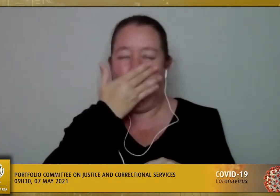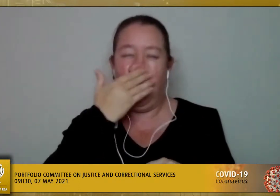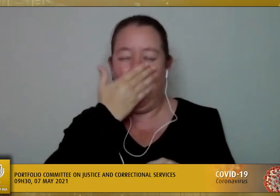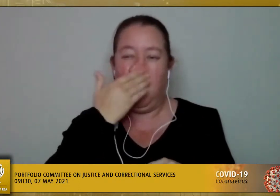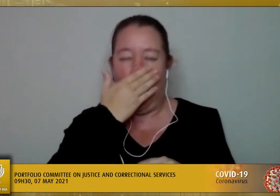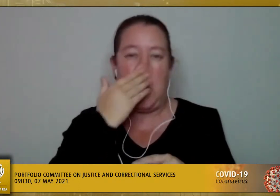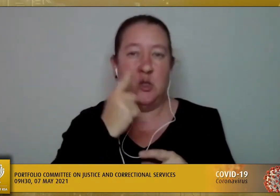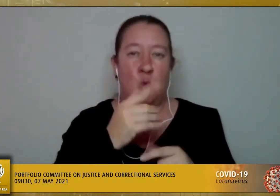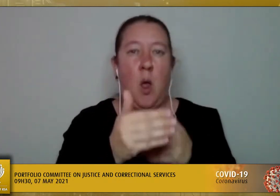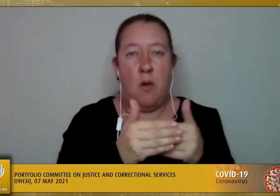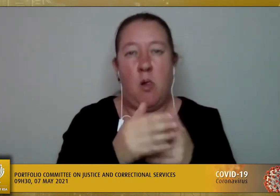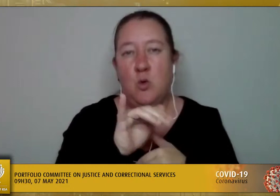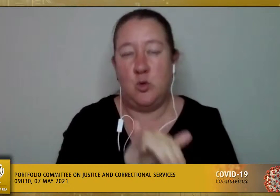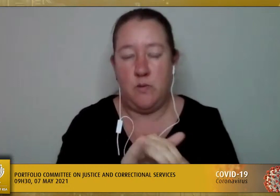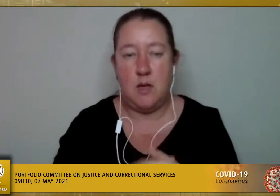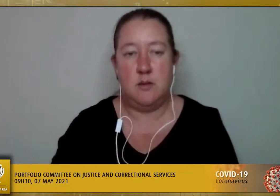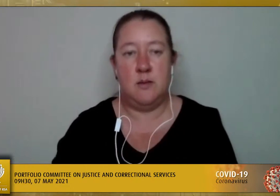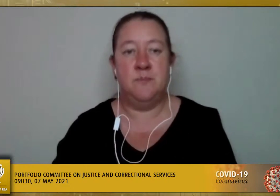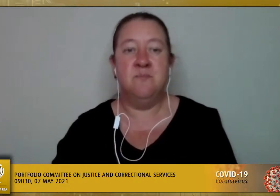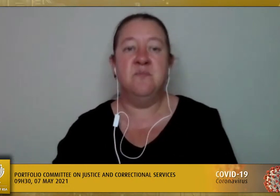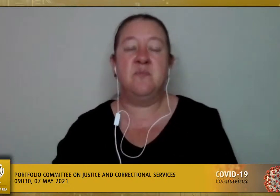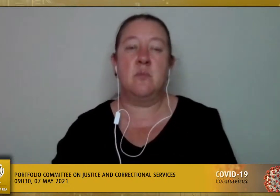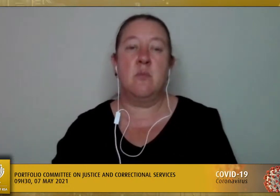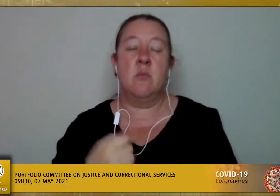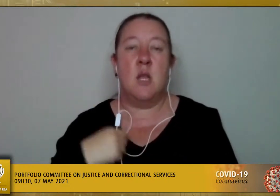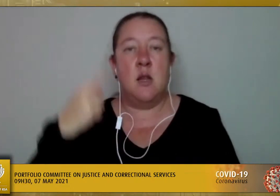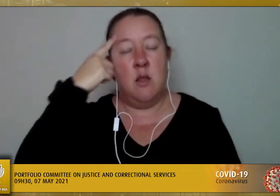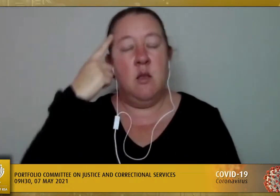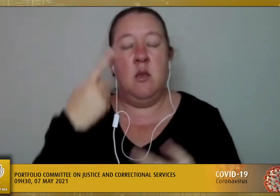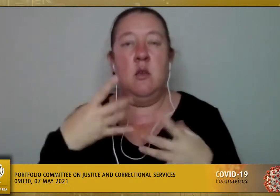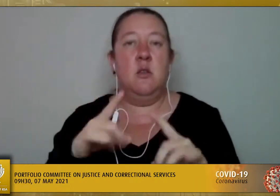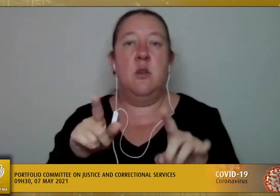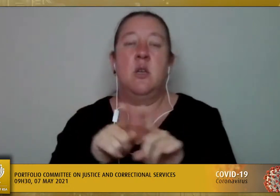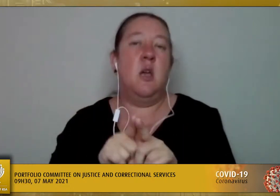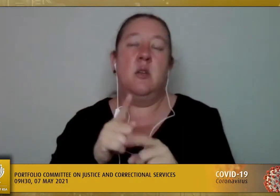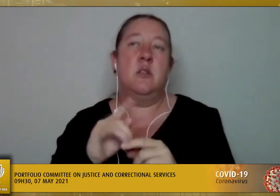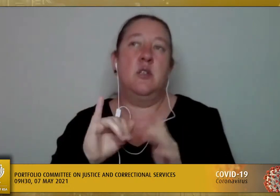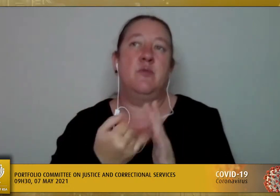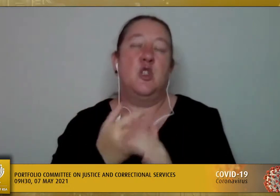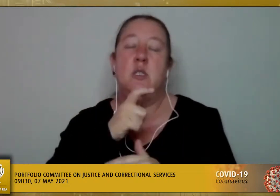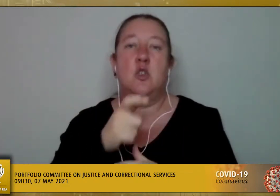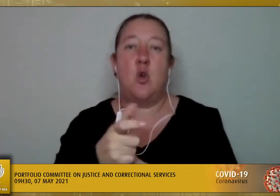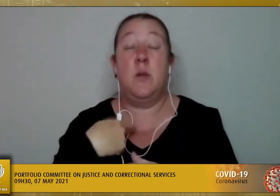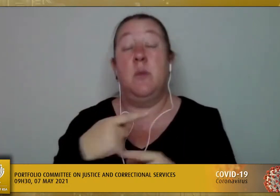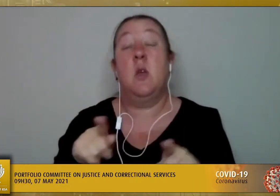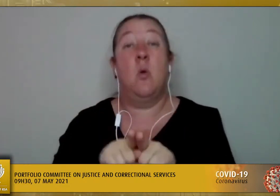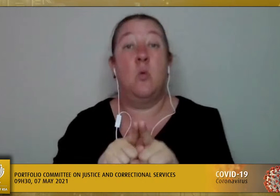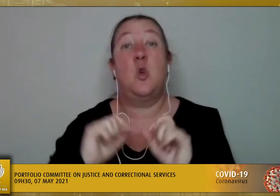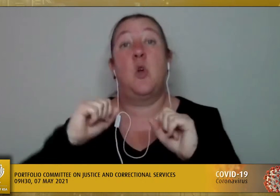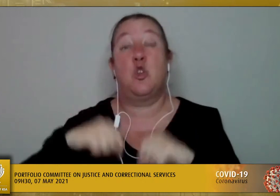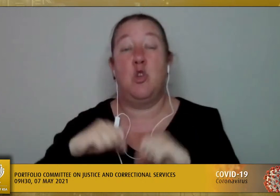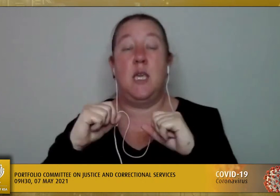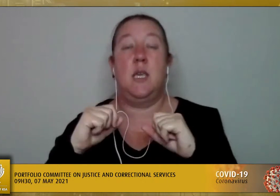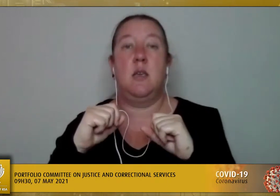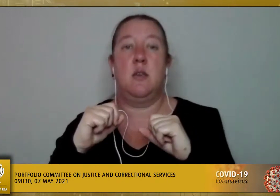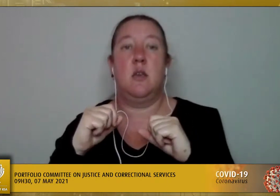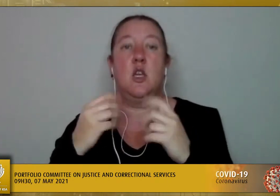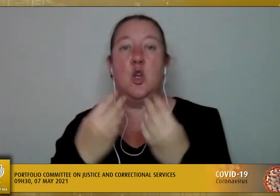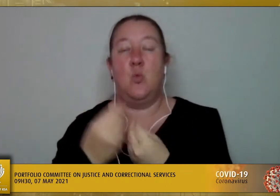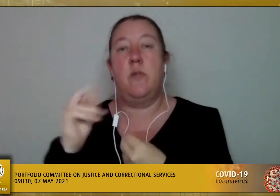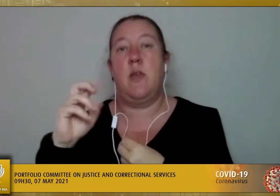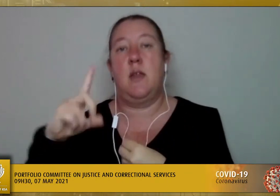that I think chair just as a comment I also agree uh with